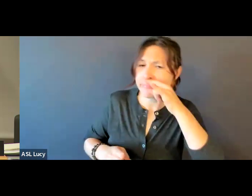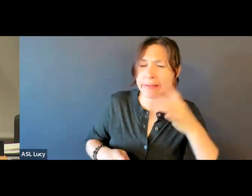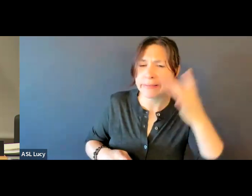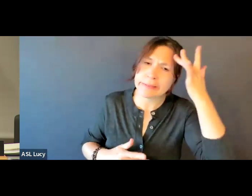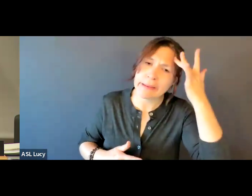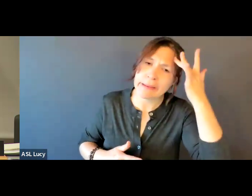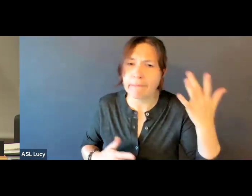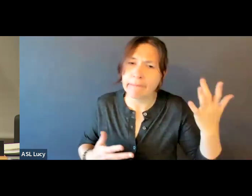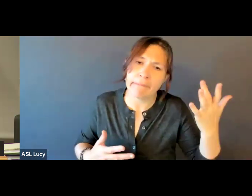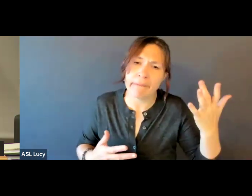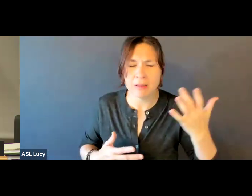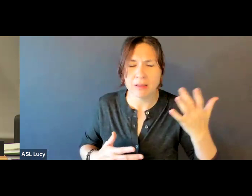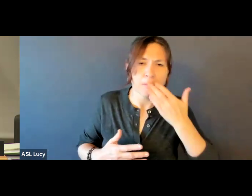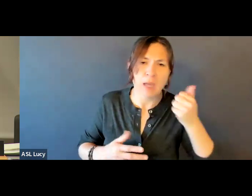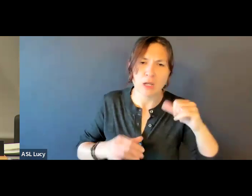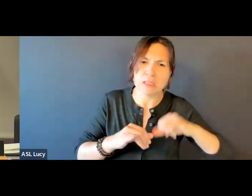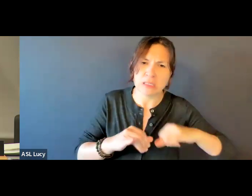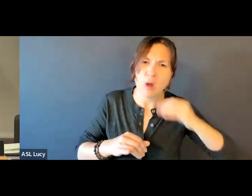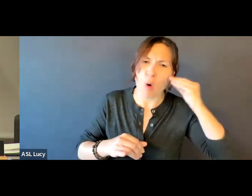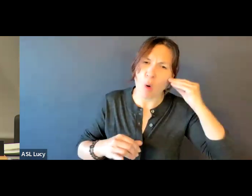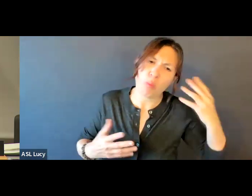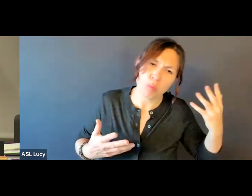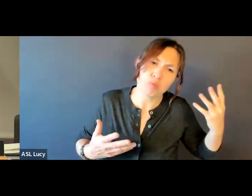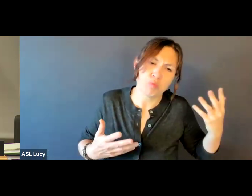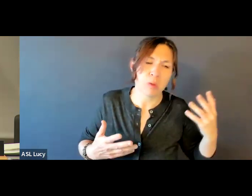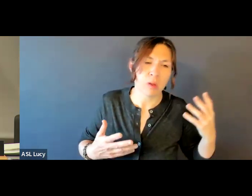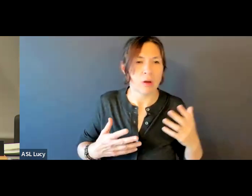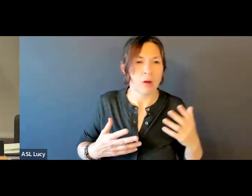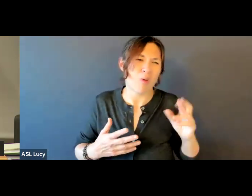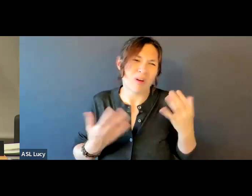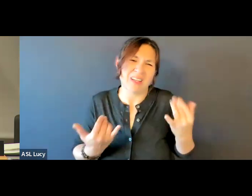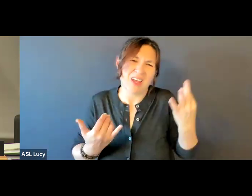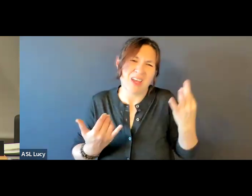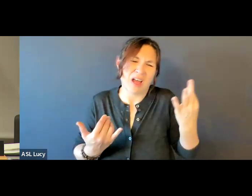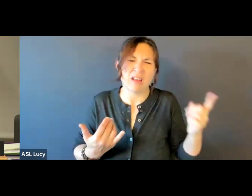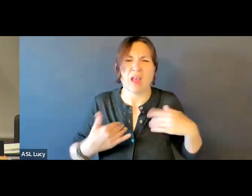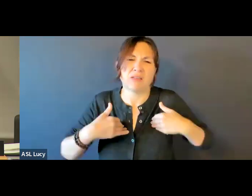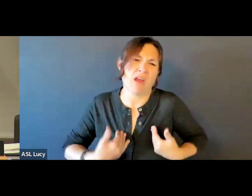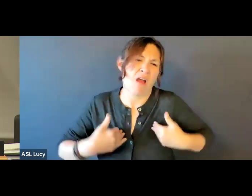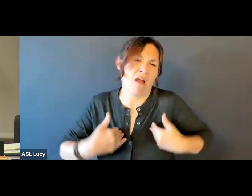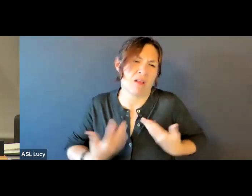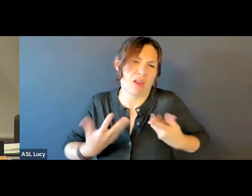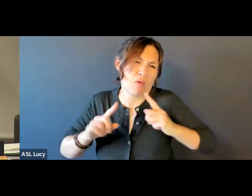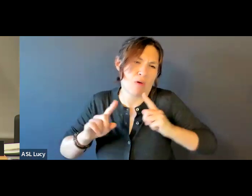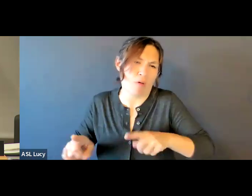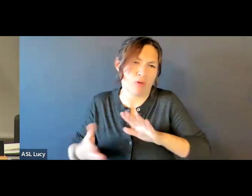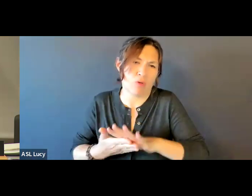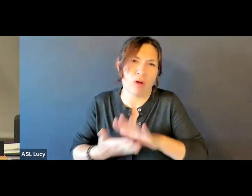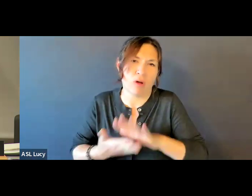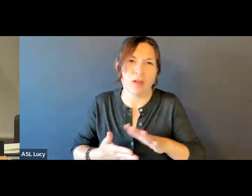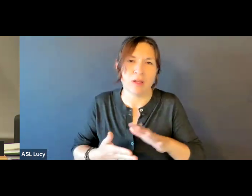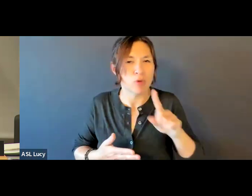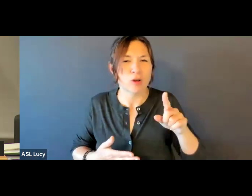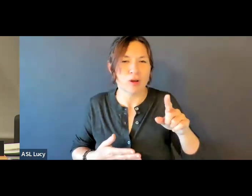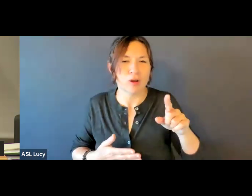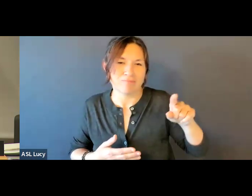little sick, and, you know, they're better to stay home today, that type of thing. Or it's a Friday and they've had a long week. I'm sure Dr. Grassa could give me